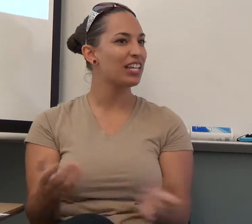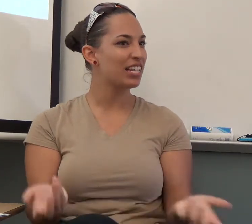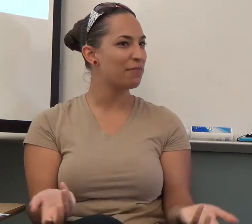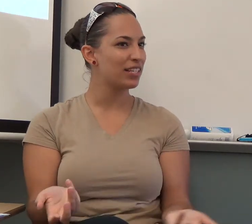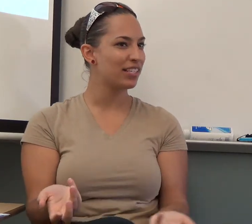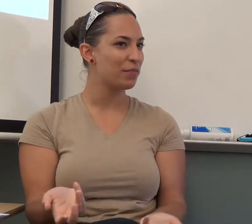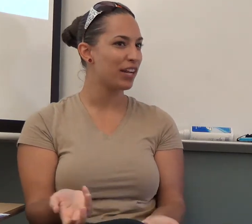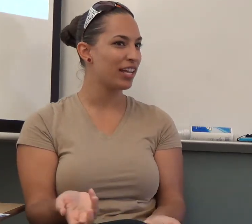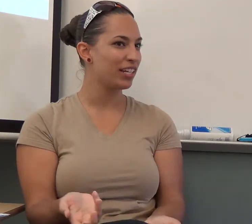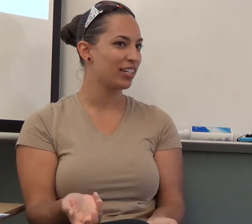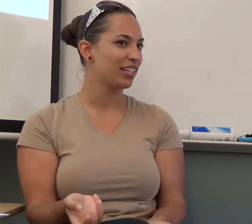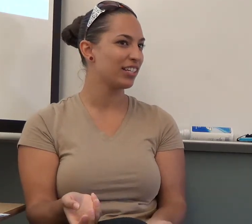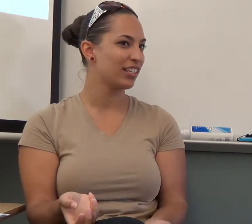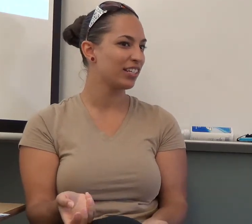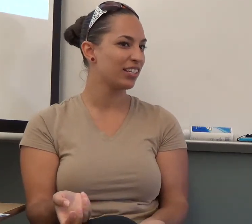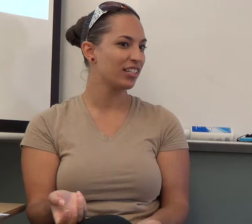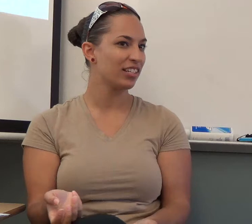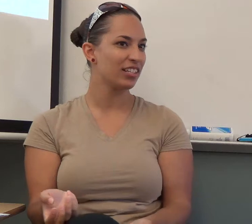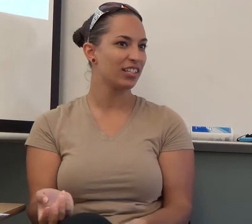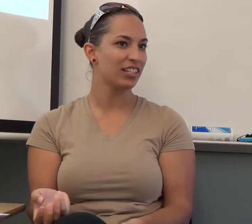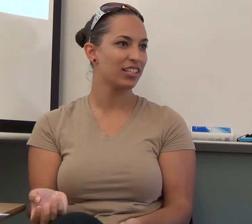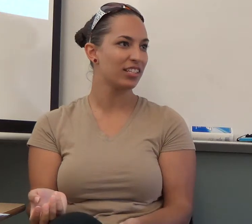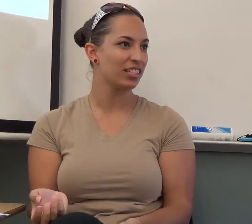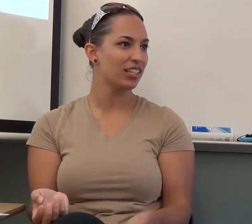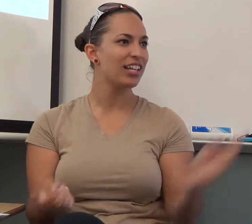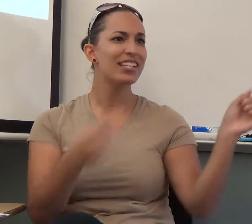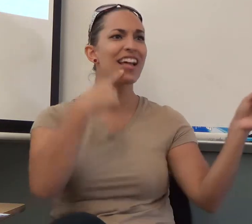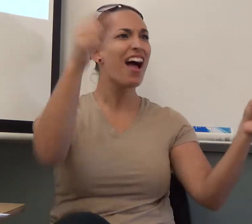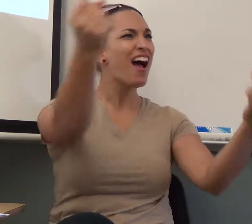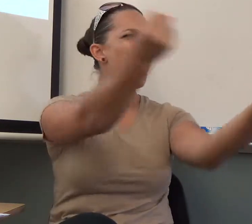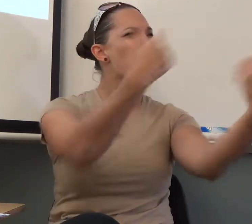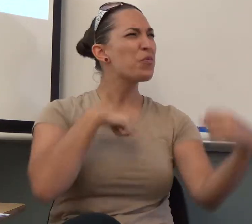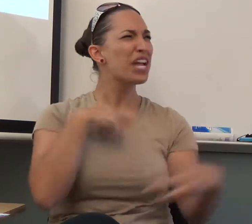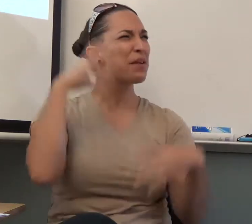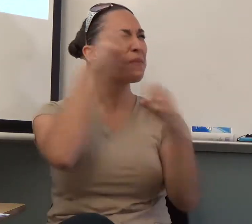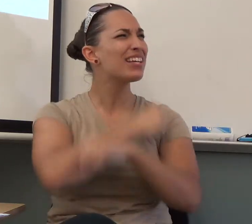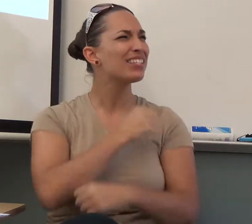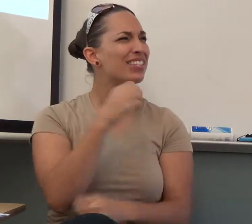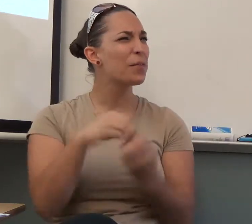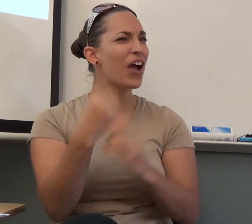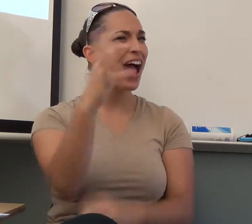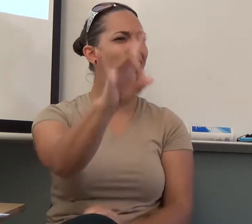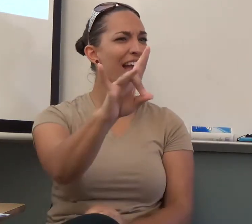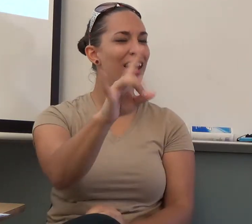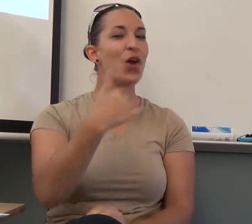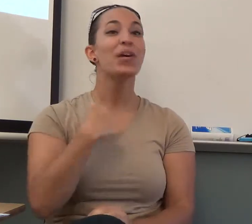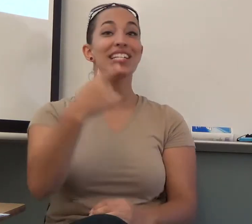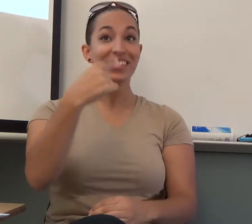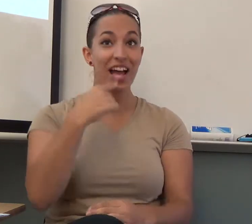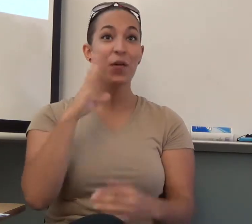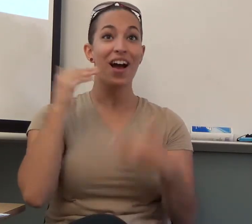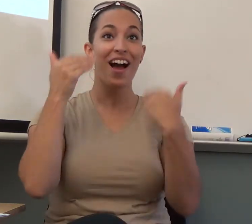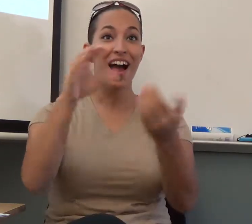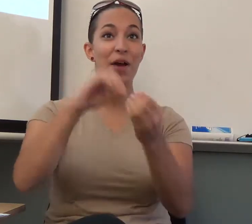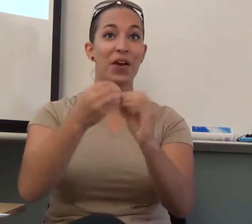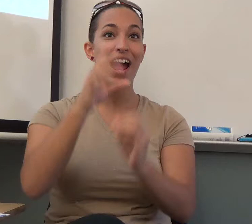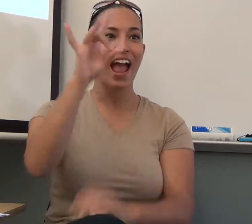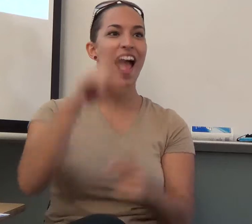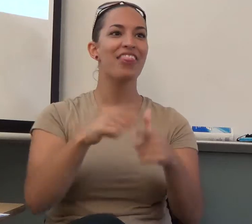Did I miss number 8? Yes, we I did. think we did this one right. Yeah, we did. Oh, we said we were going to do number 8, and then I read number 9.